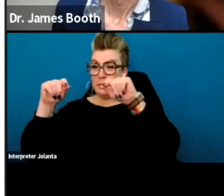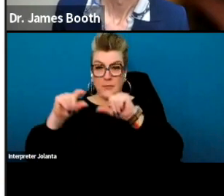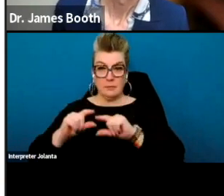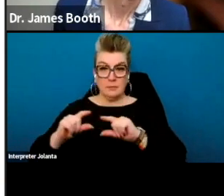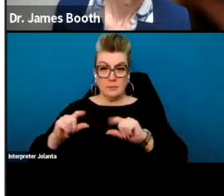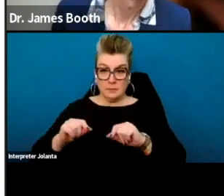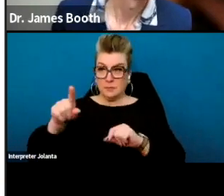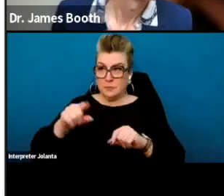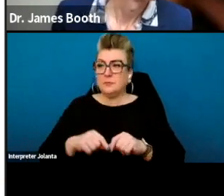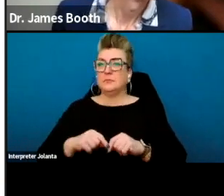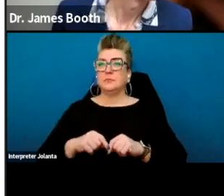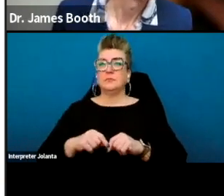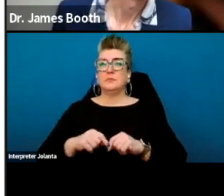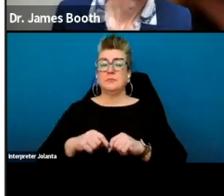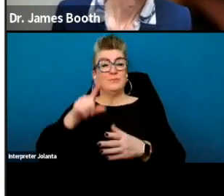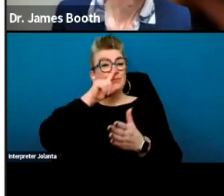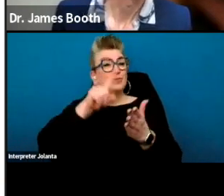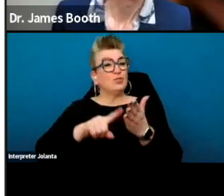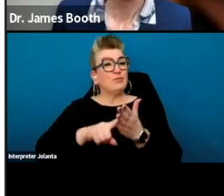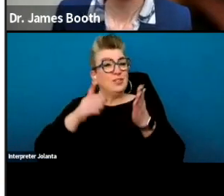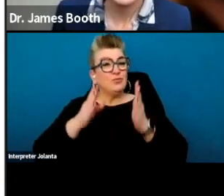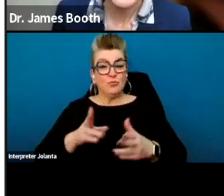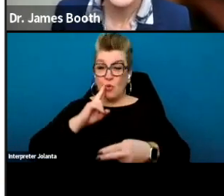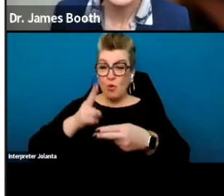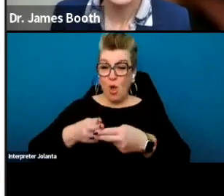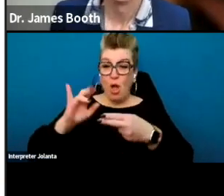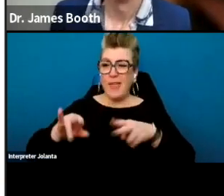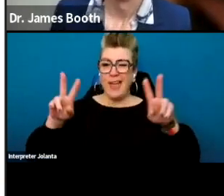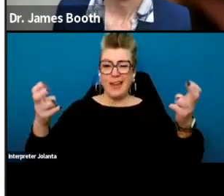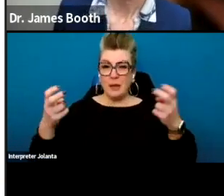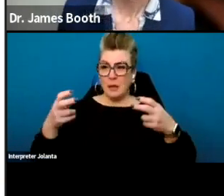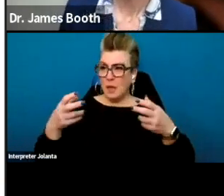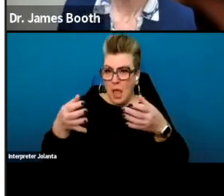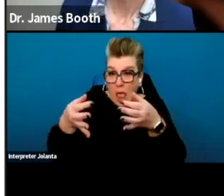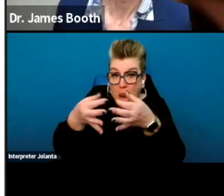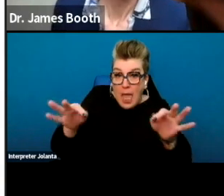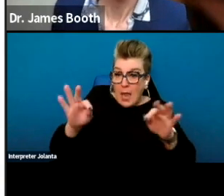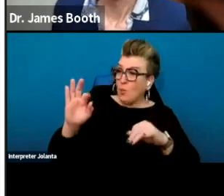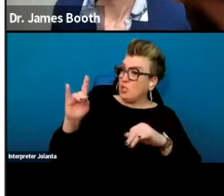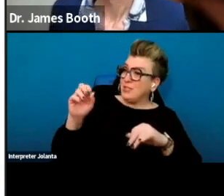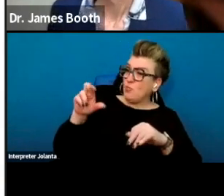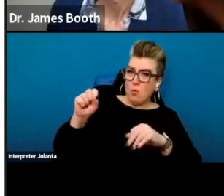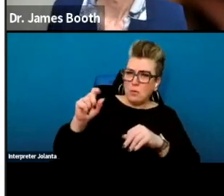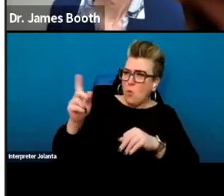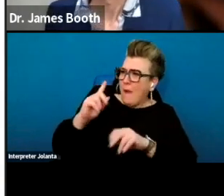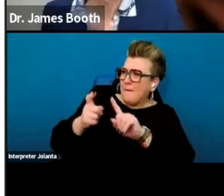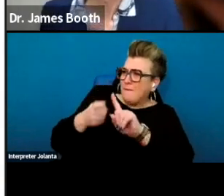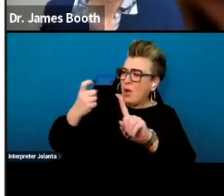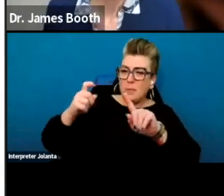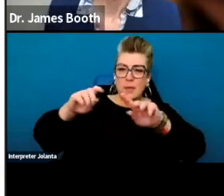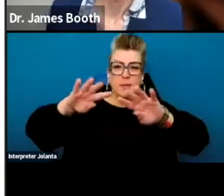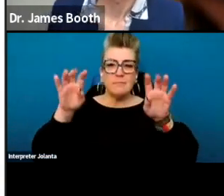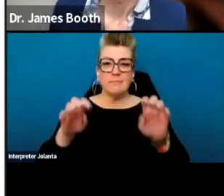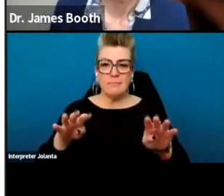Researchers I call it kind of language disorder of unknown origin because it's developmental as compared